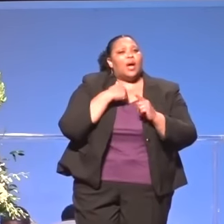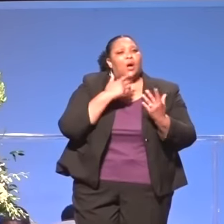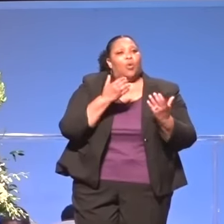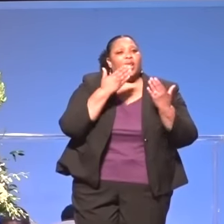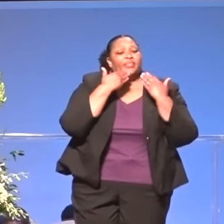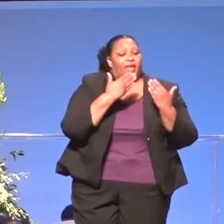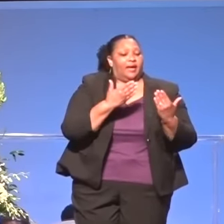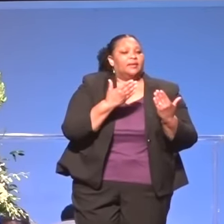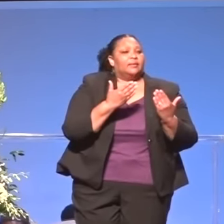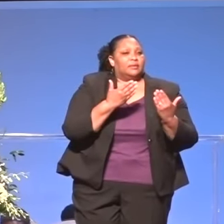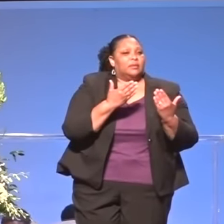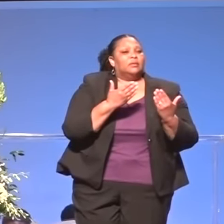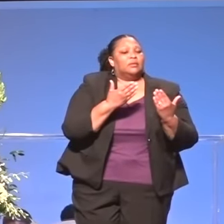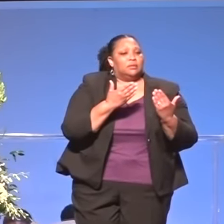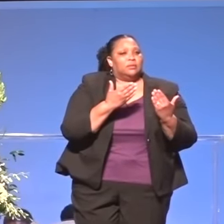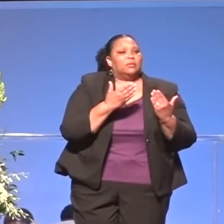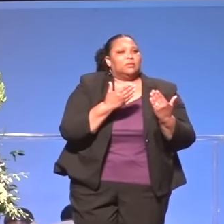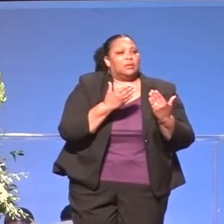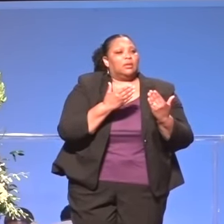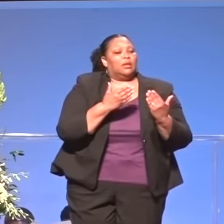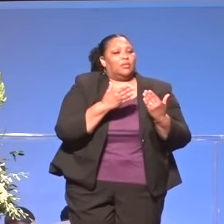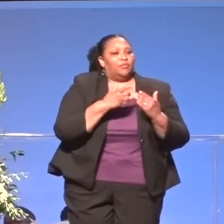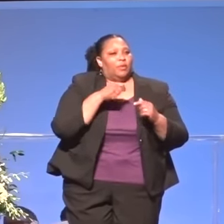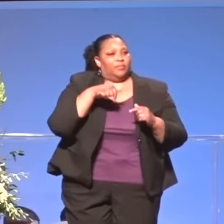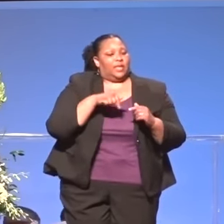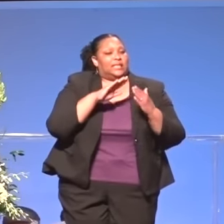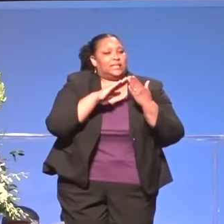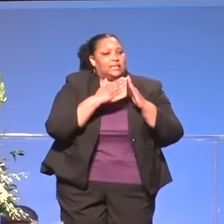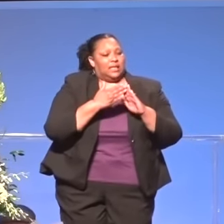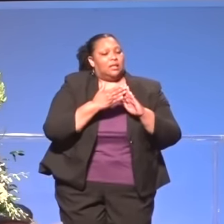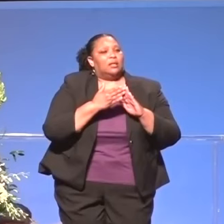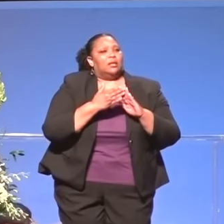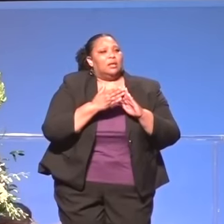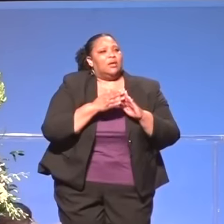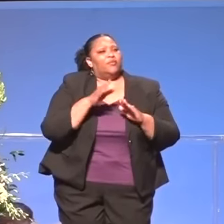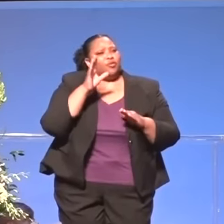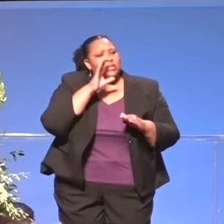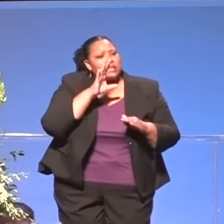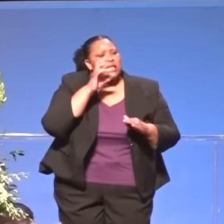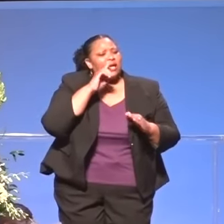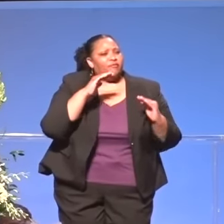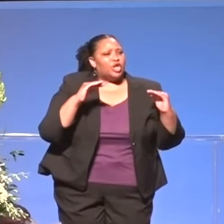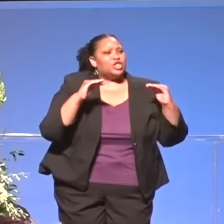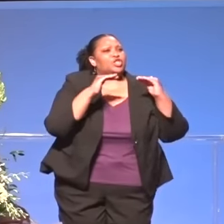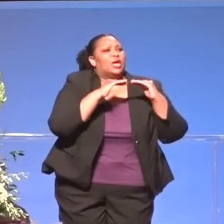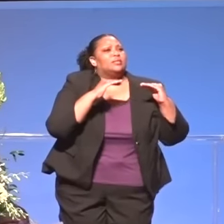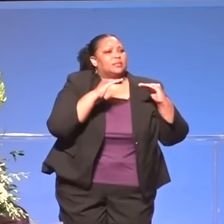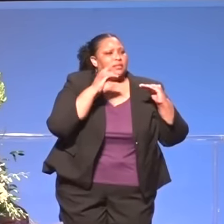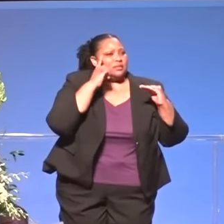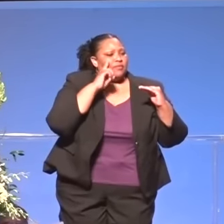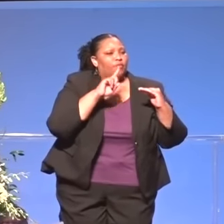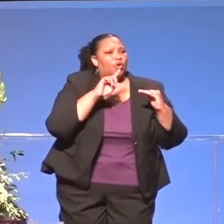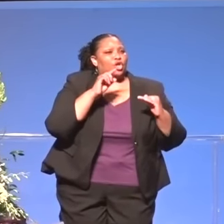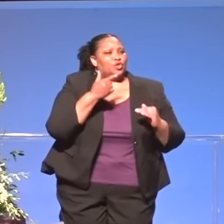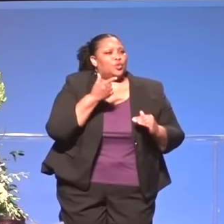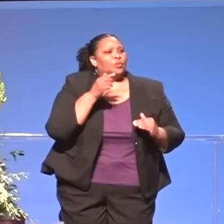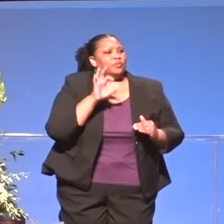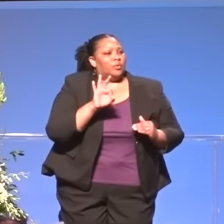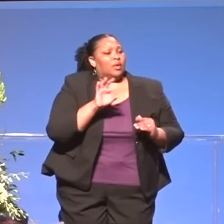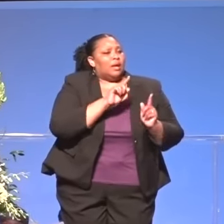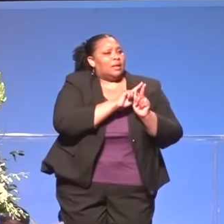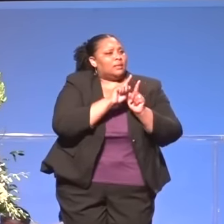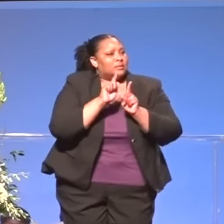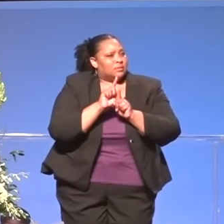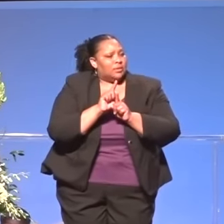to thank you on behalf of this city for seeking justice for George while at the same